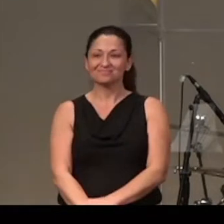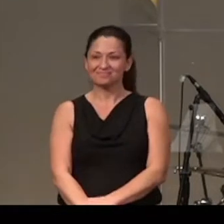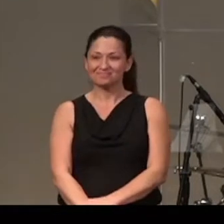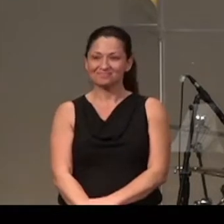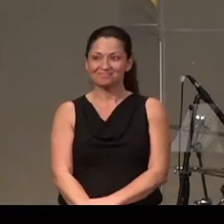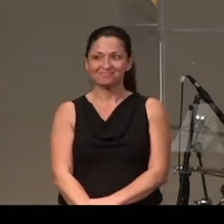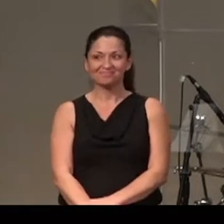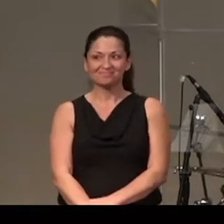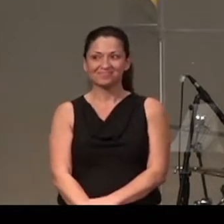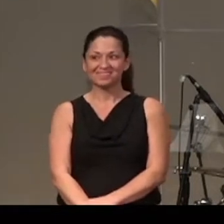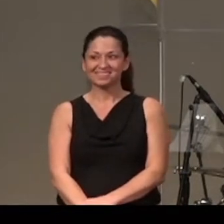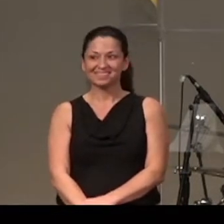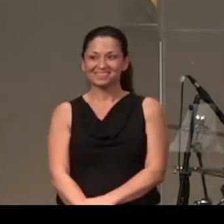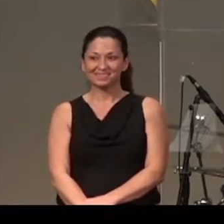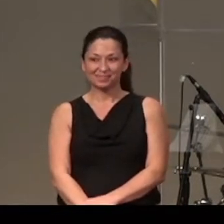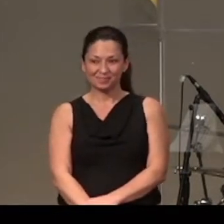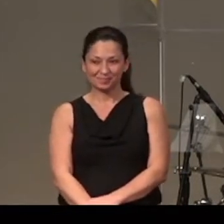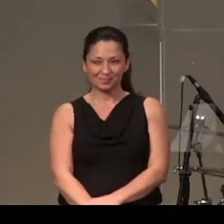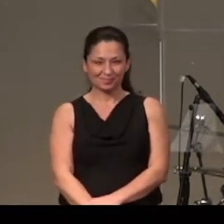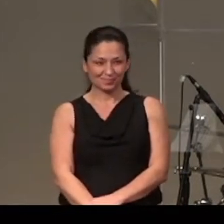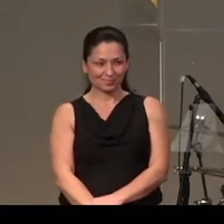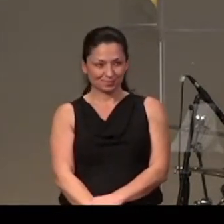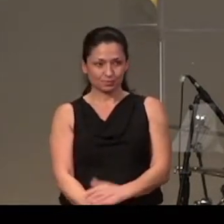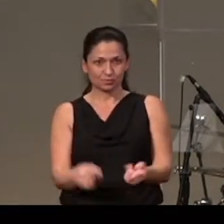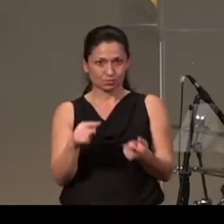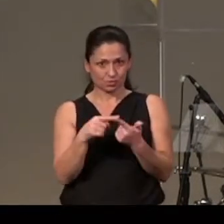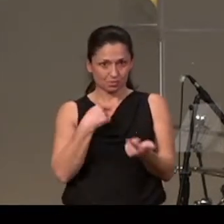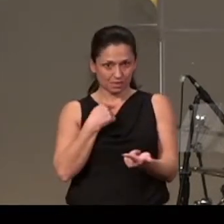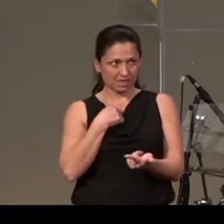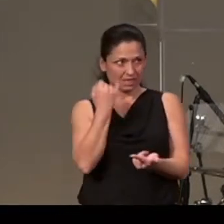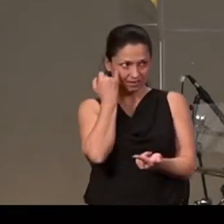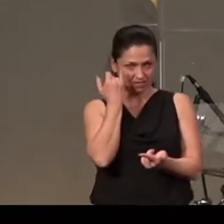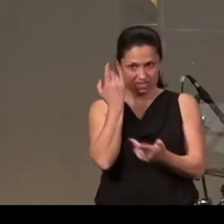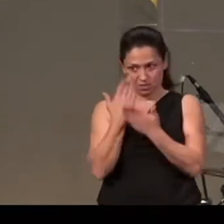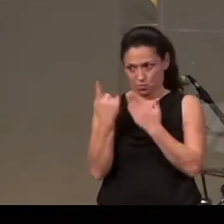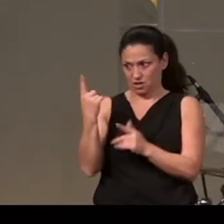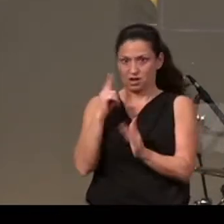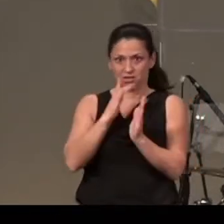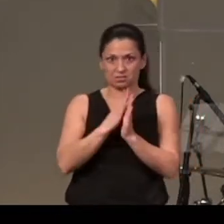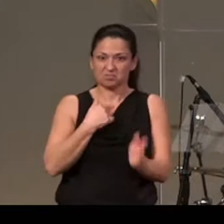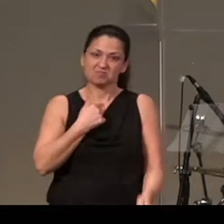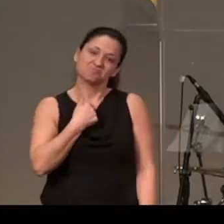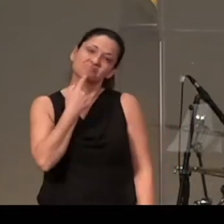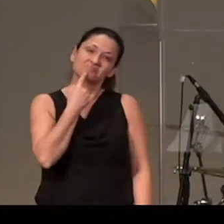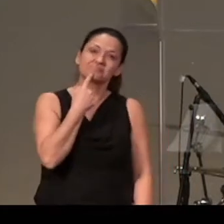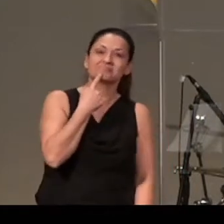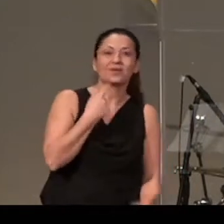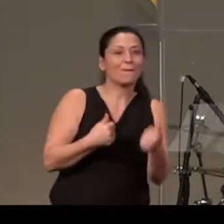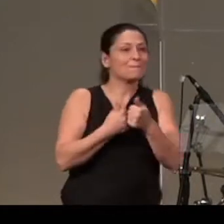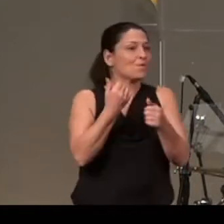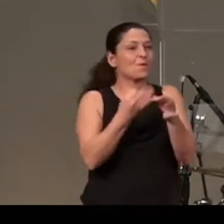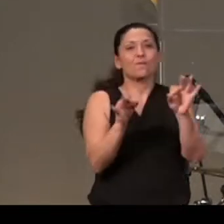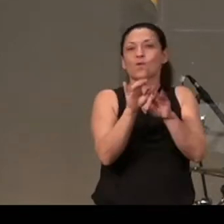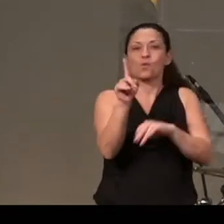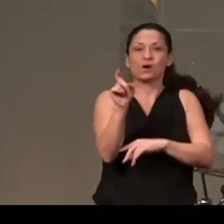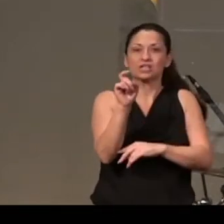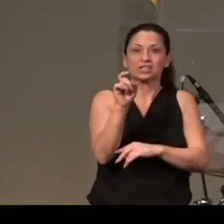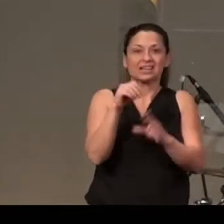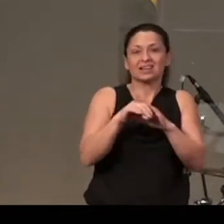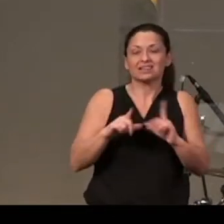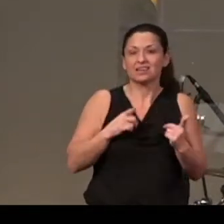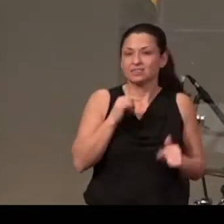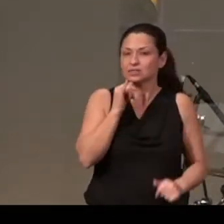I hear some of you, that's pretty good. To me, if I was asked, what I would say is the most important question in life is, who is